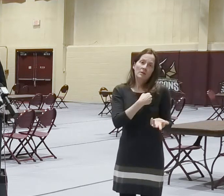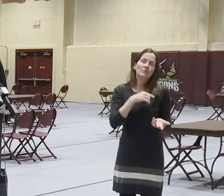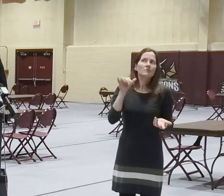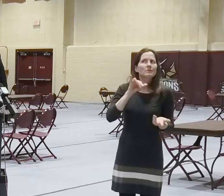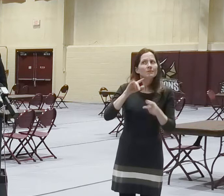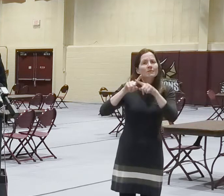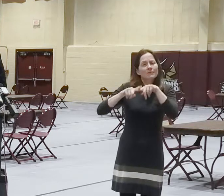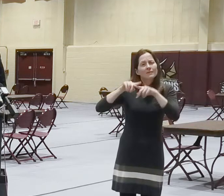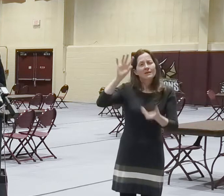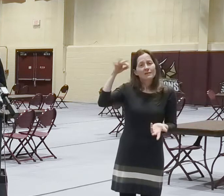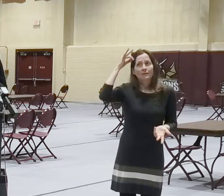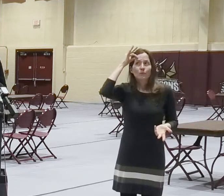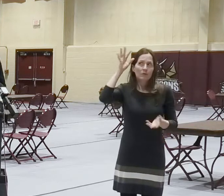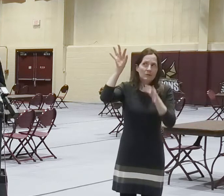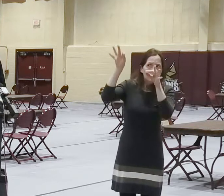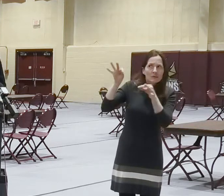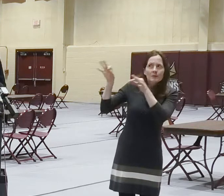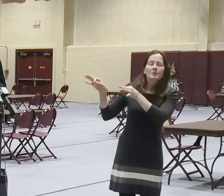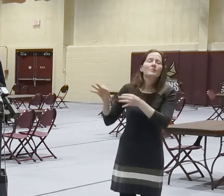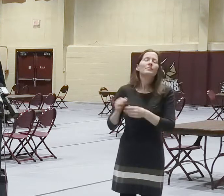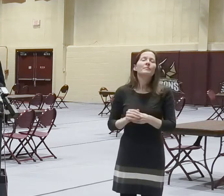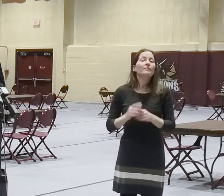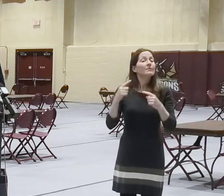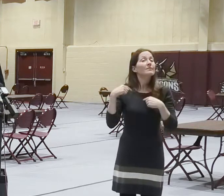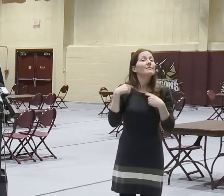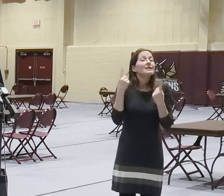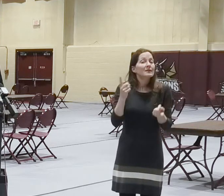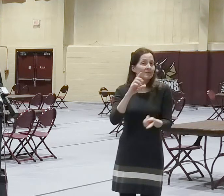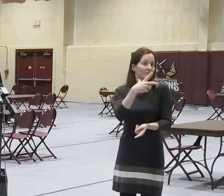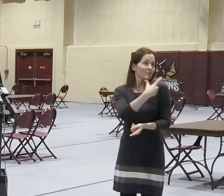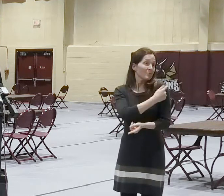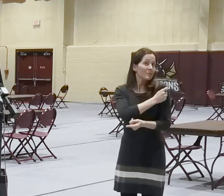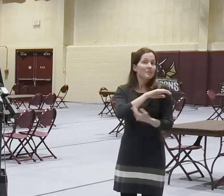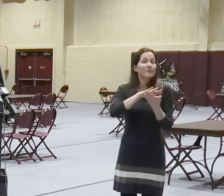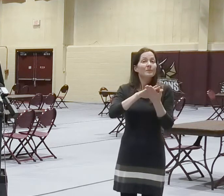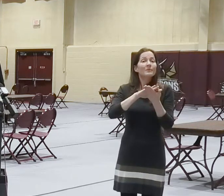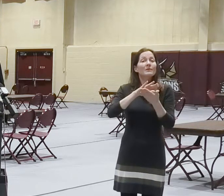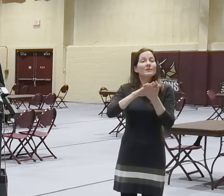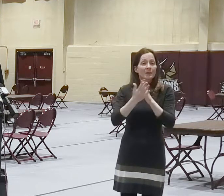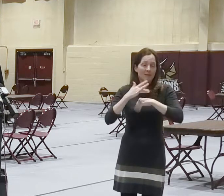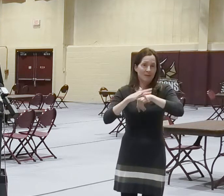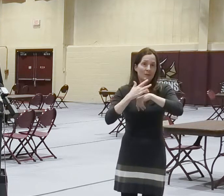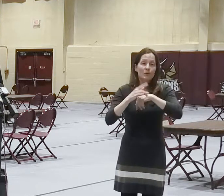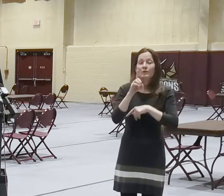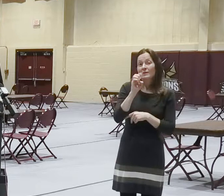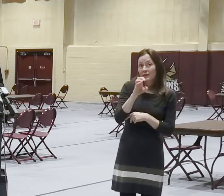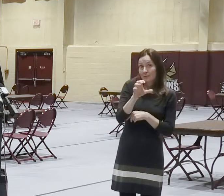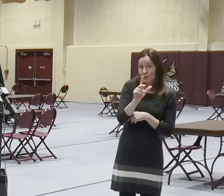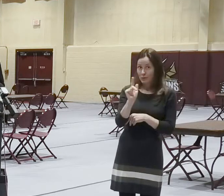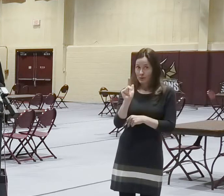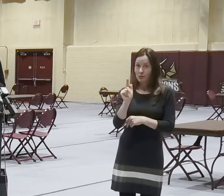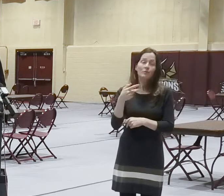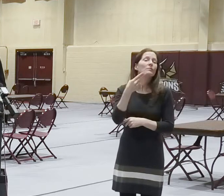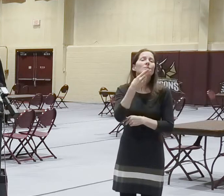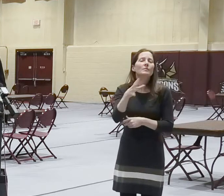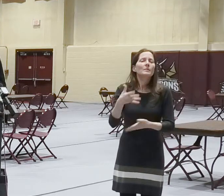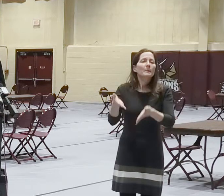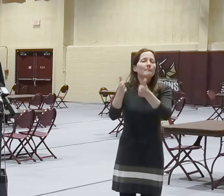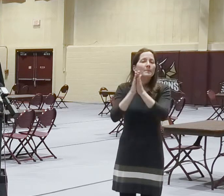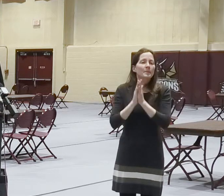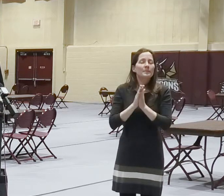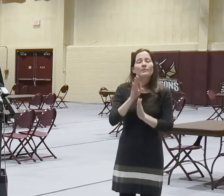Since vaccine became available on December 23rd, Howard County has requested